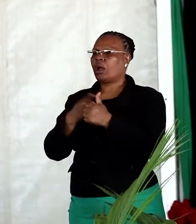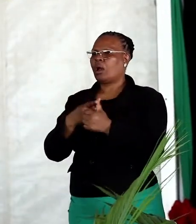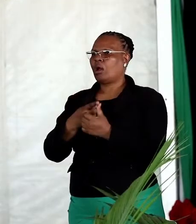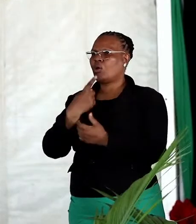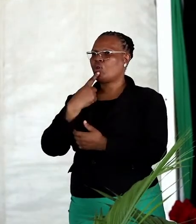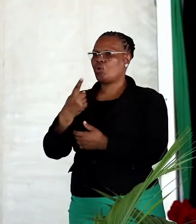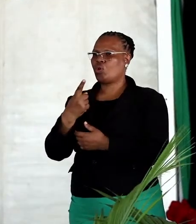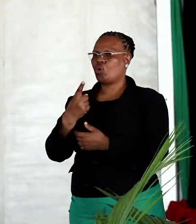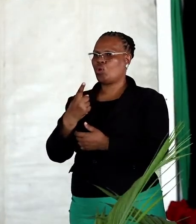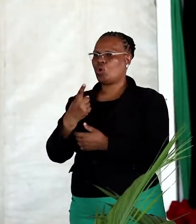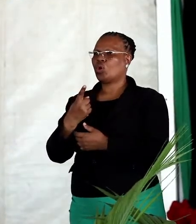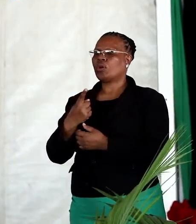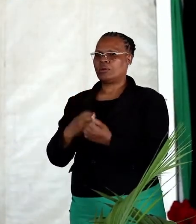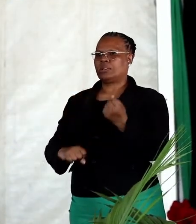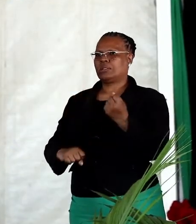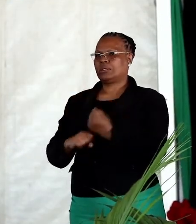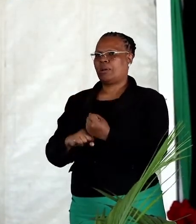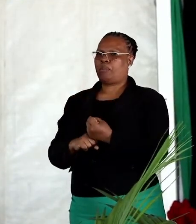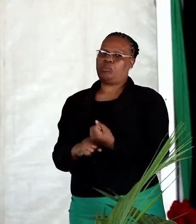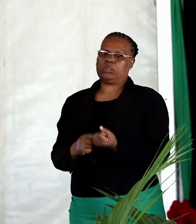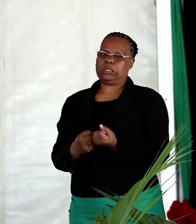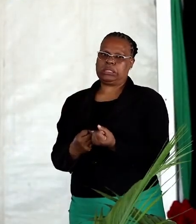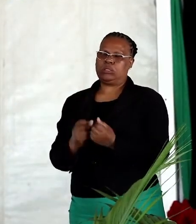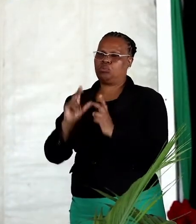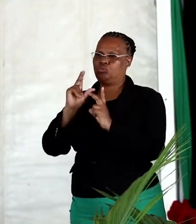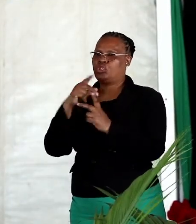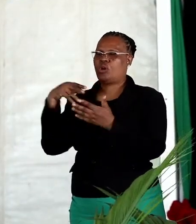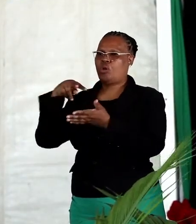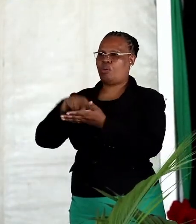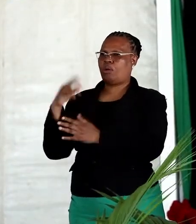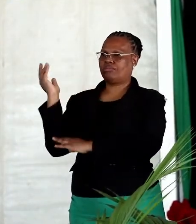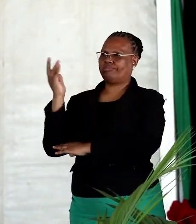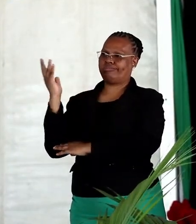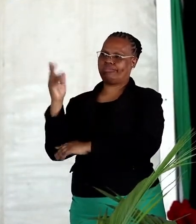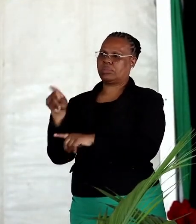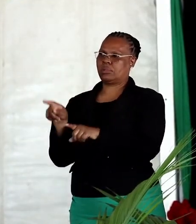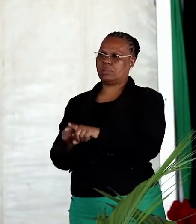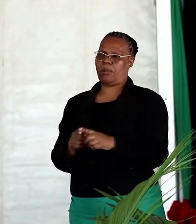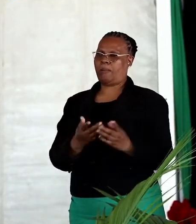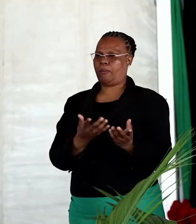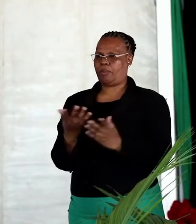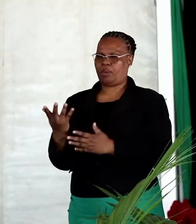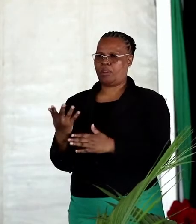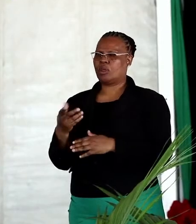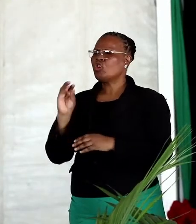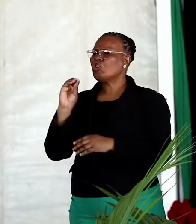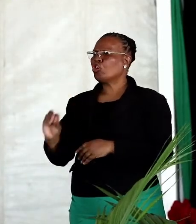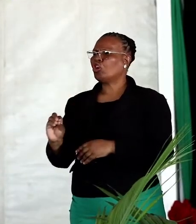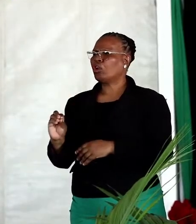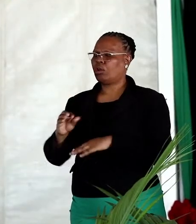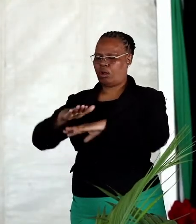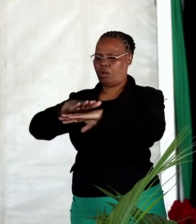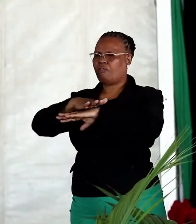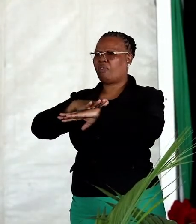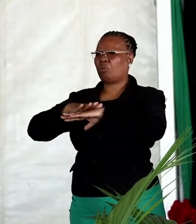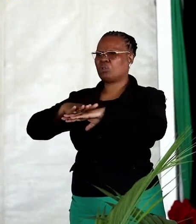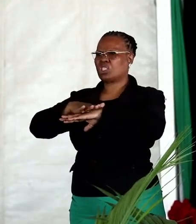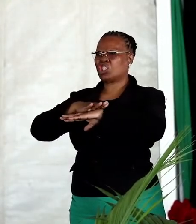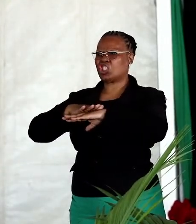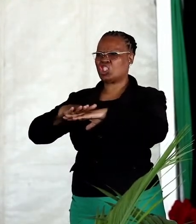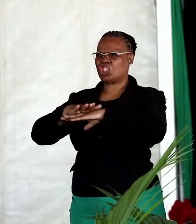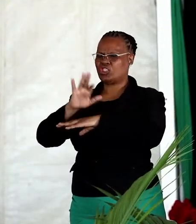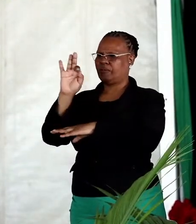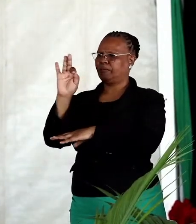Sizawubiza imiyalezo yenkxaso kulo mcimbi sinawo umhle kangaka. Sine-foundation ke yale